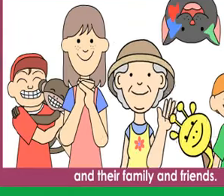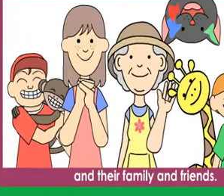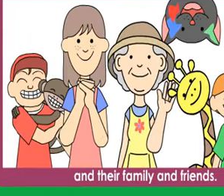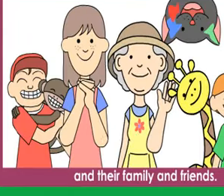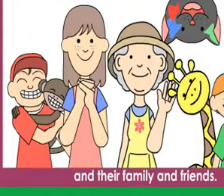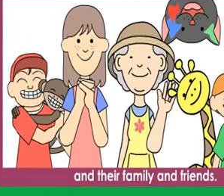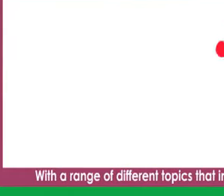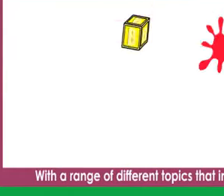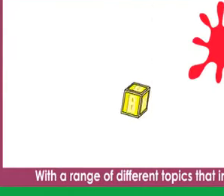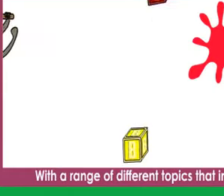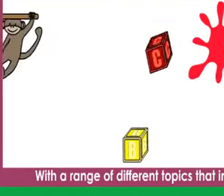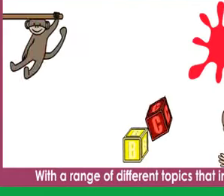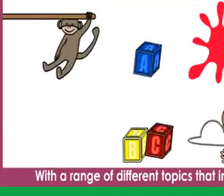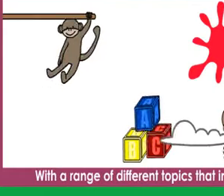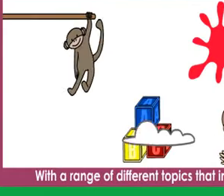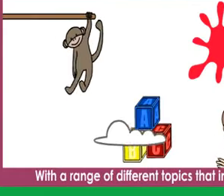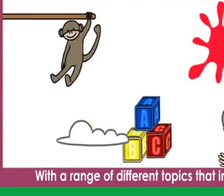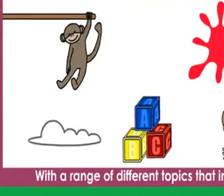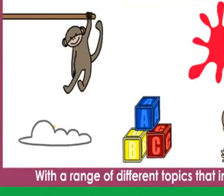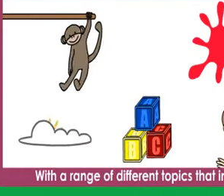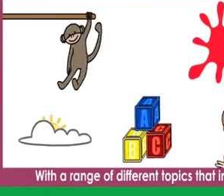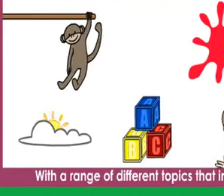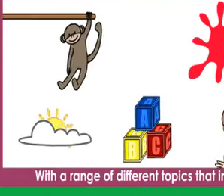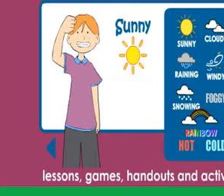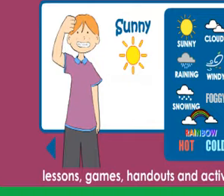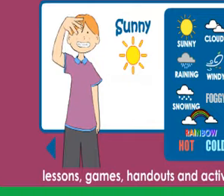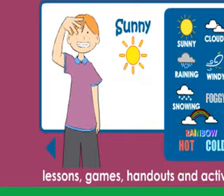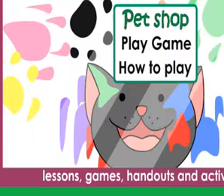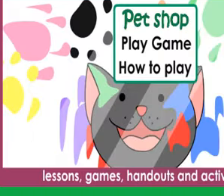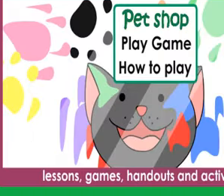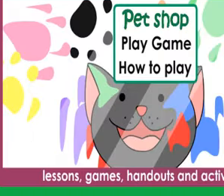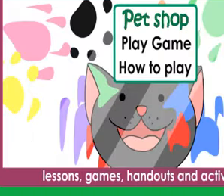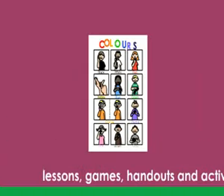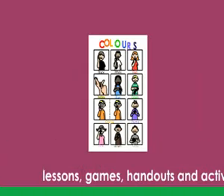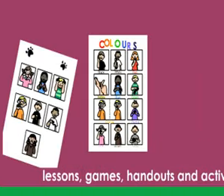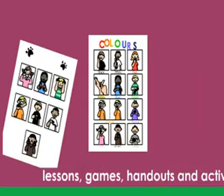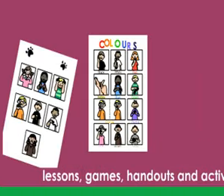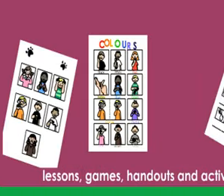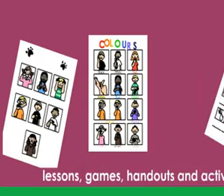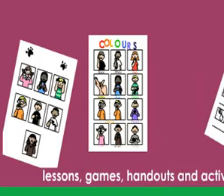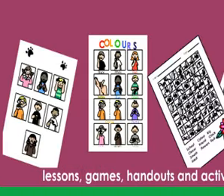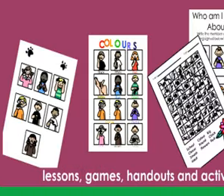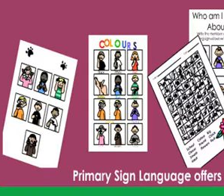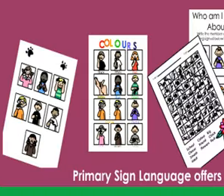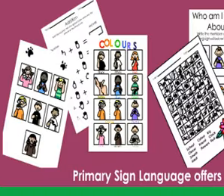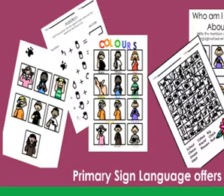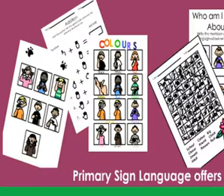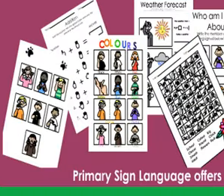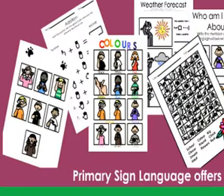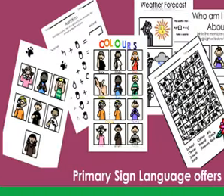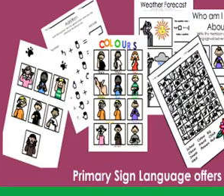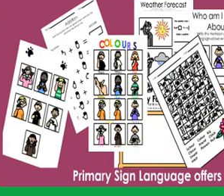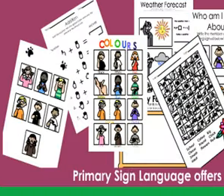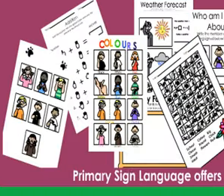friends. With a range of different topics that include lessons, games, handouts and activities, Primary Sign Language offers